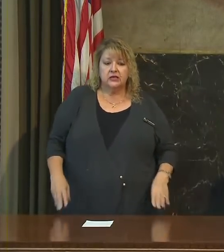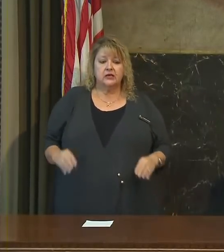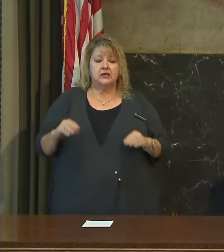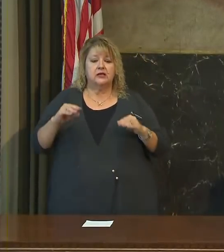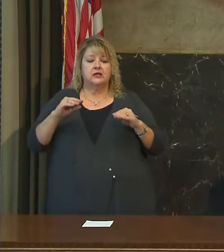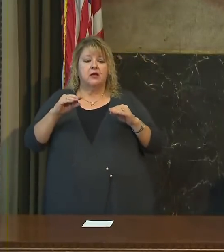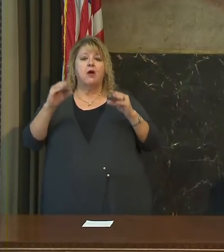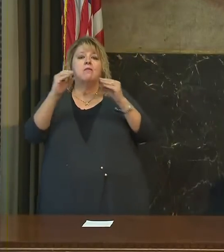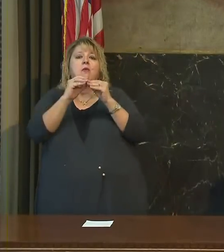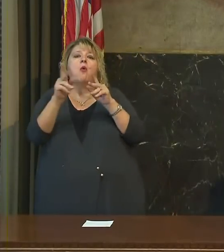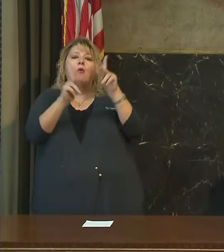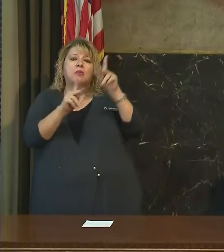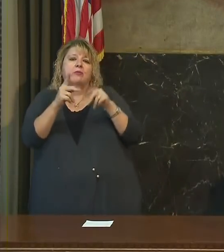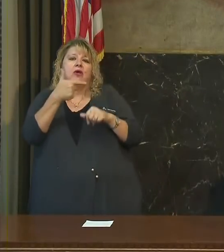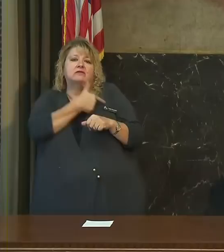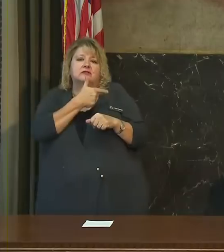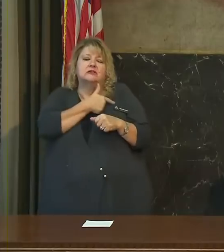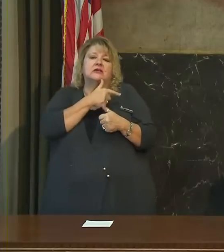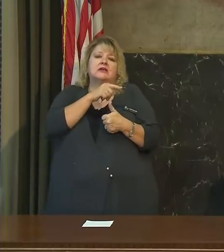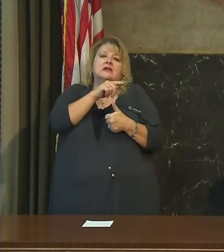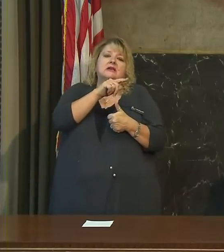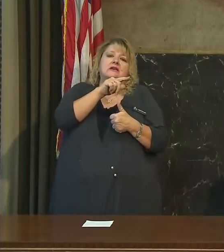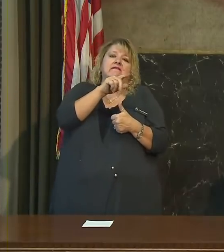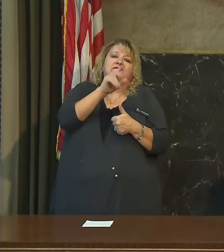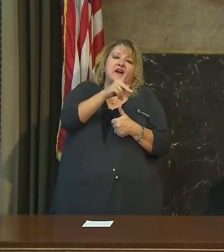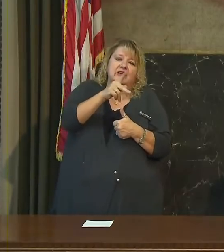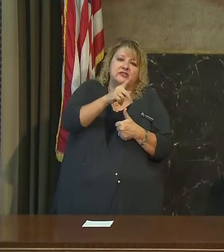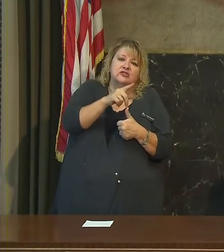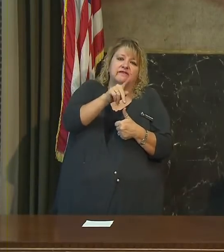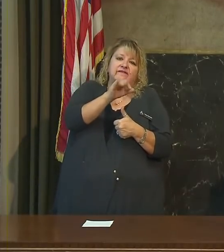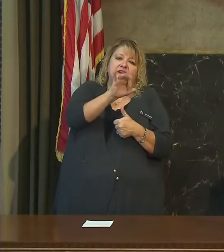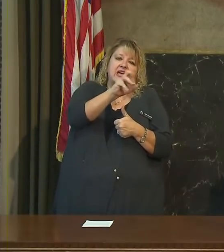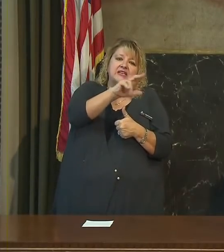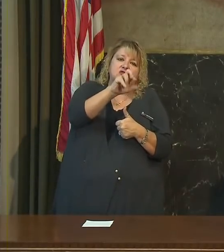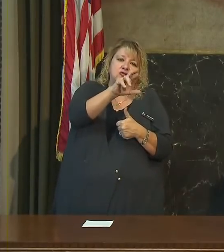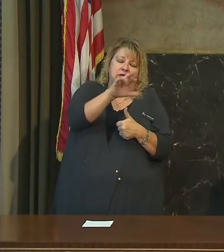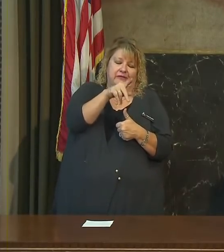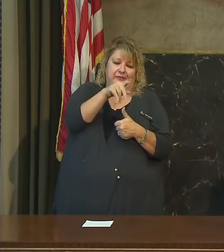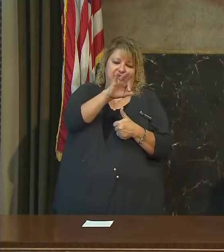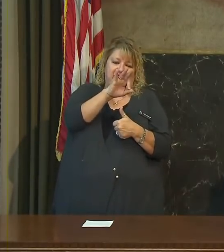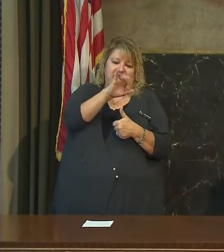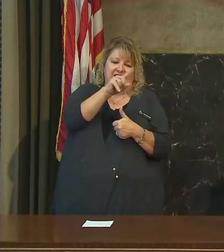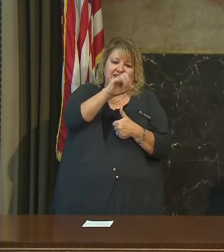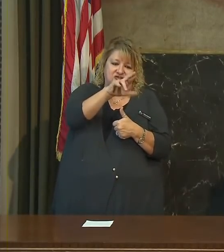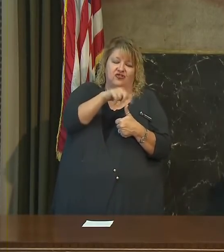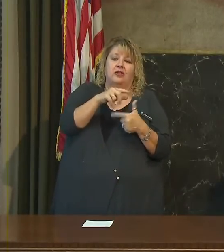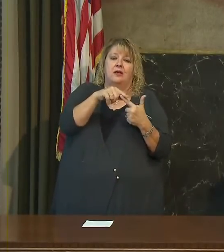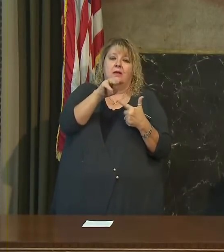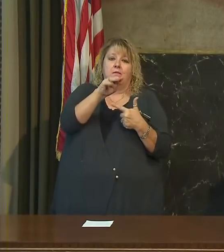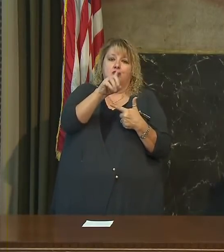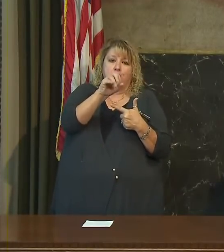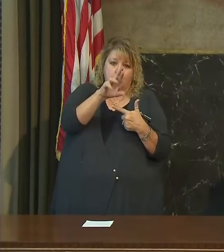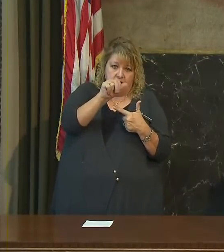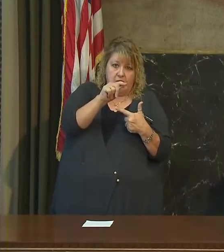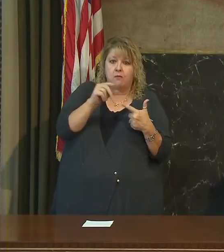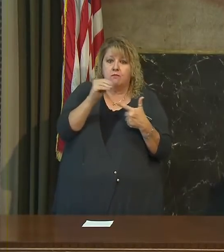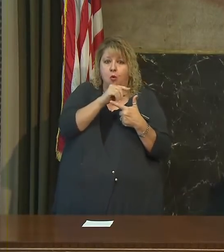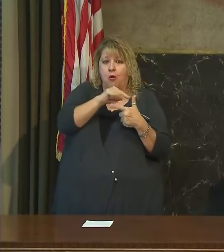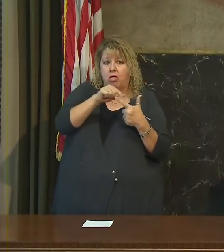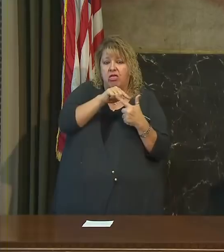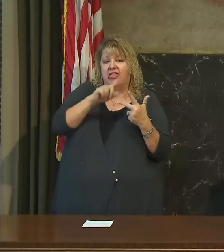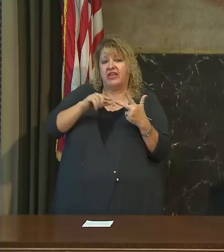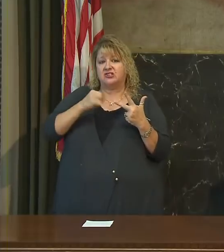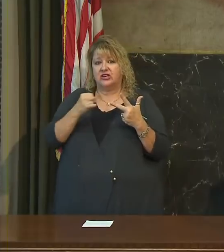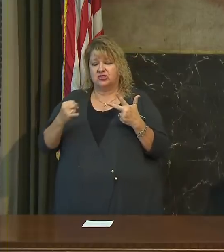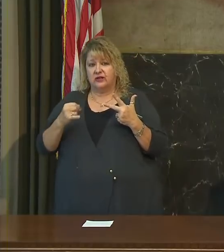have taken Pfizer and Moderna than J&J. And the other reason why the risk profile of individuals who have taken